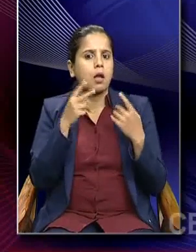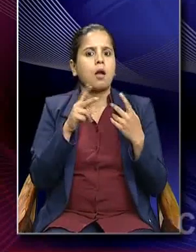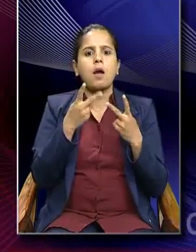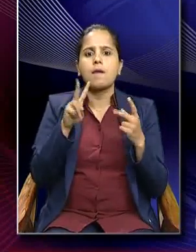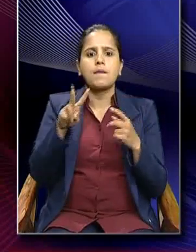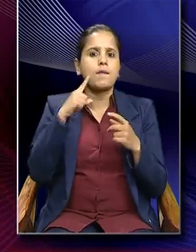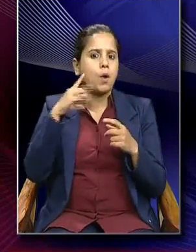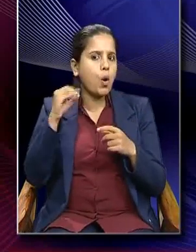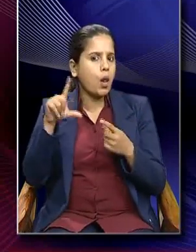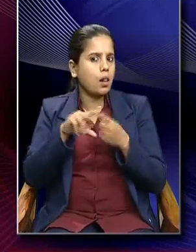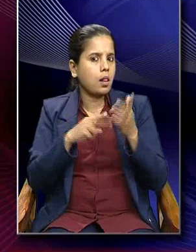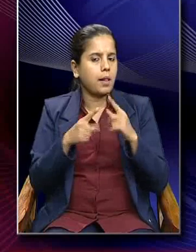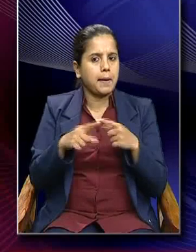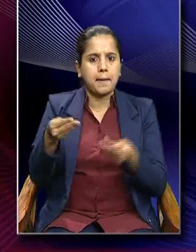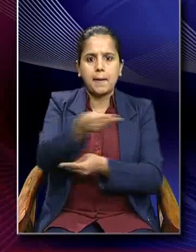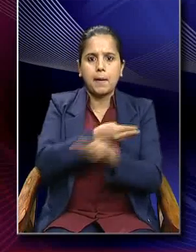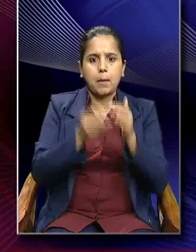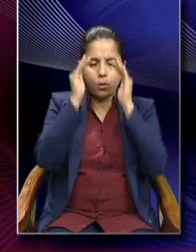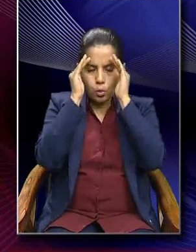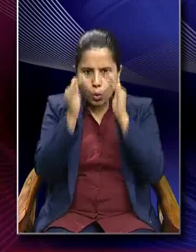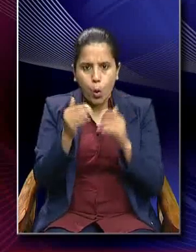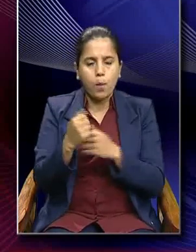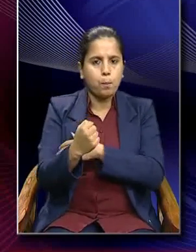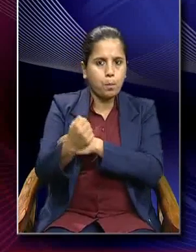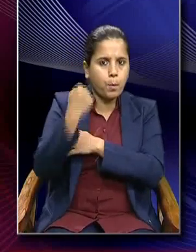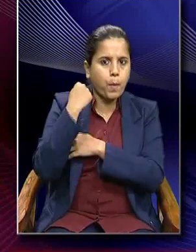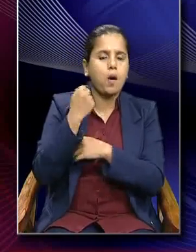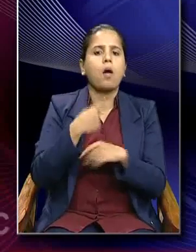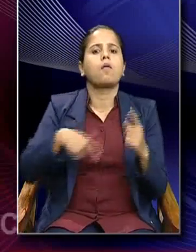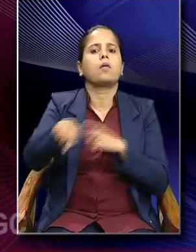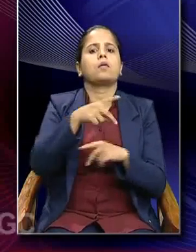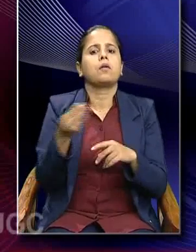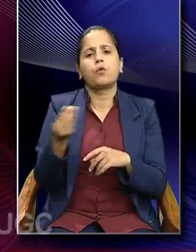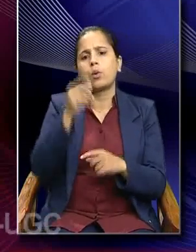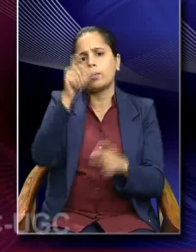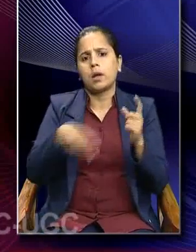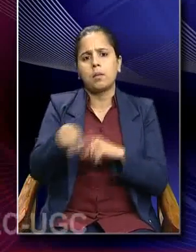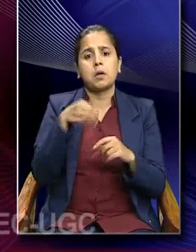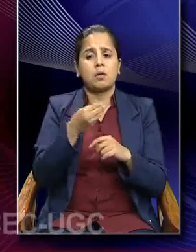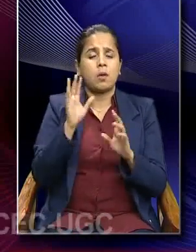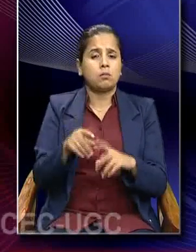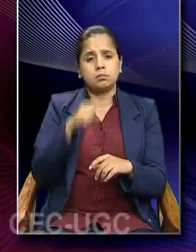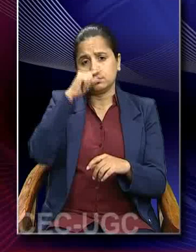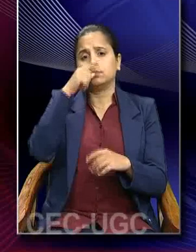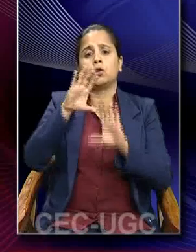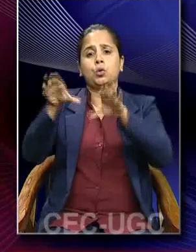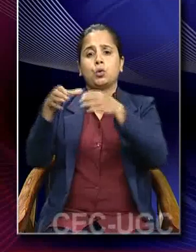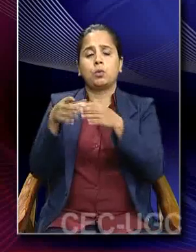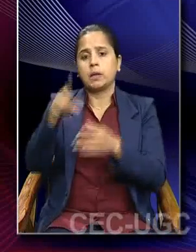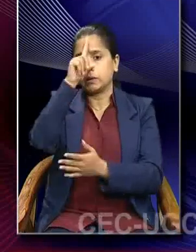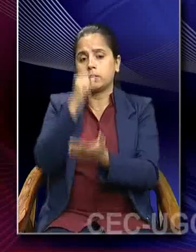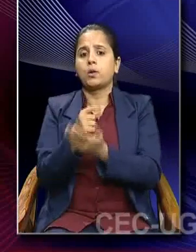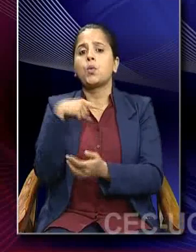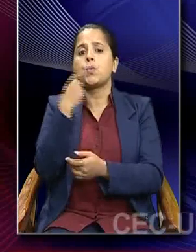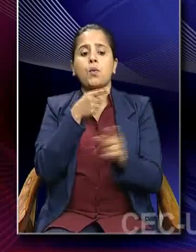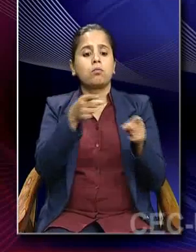elements of greed, competition, concentration of power in hands of few people, elite groups, and they decide who will